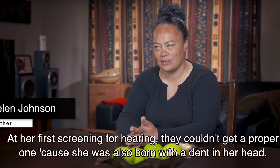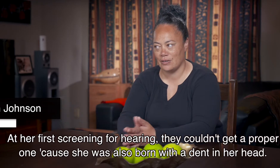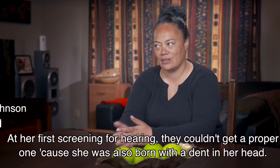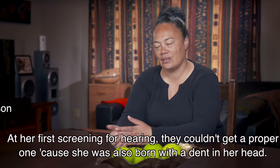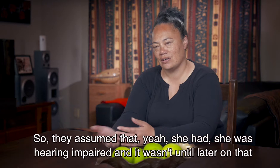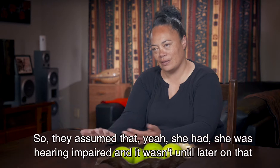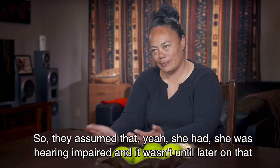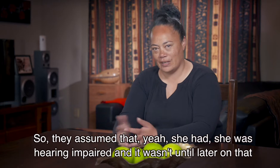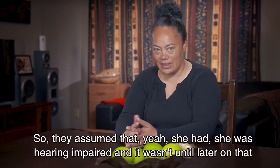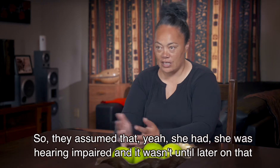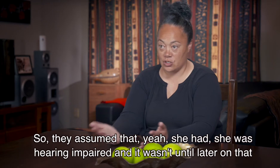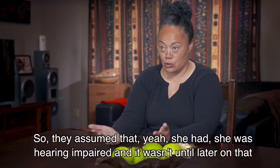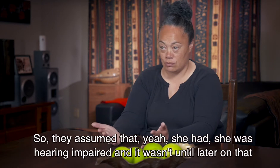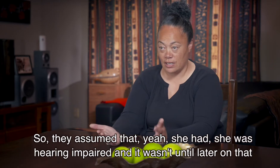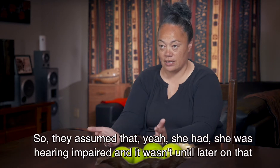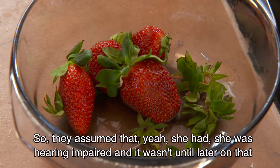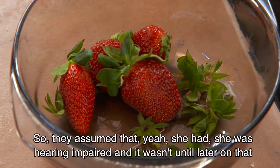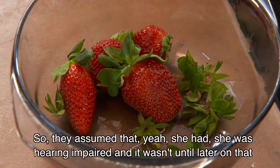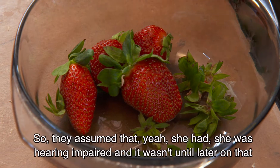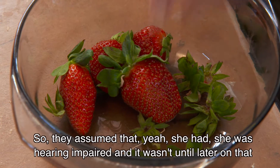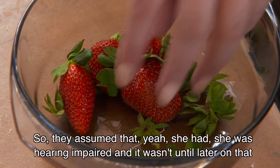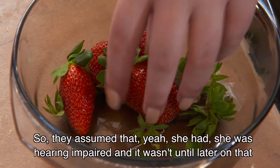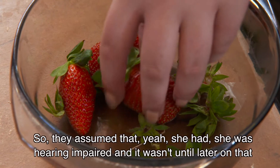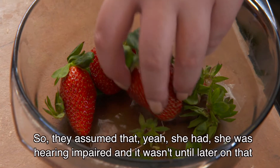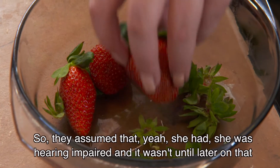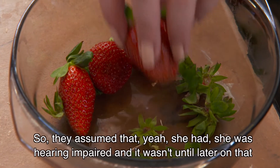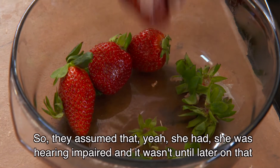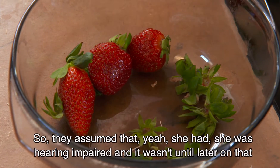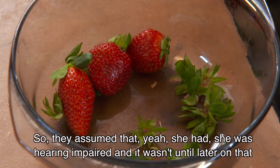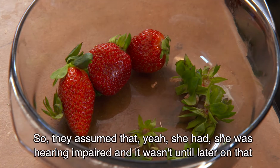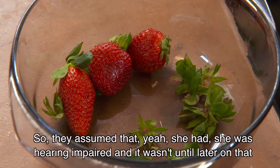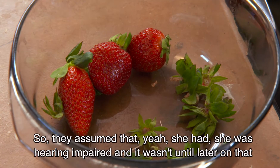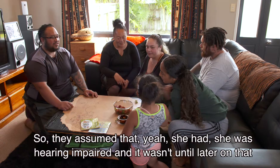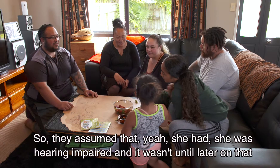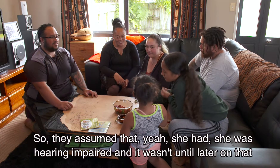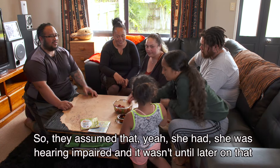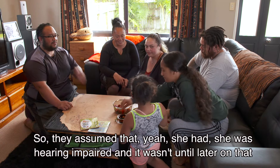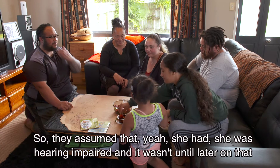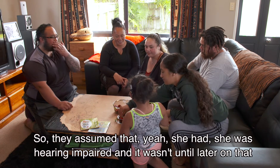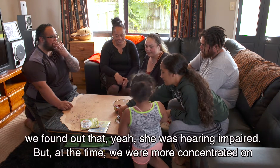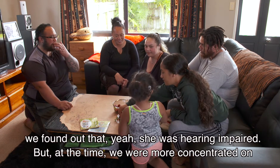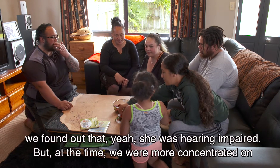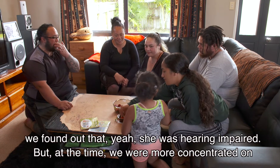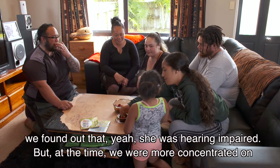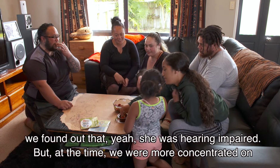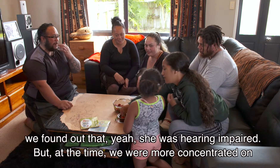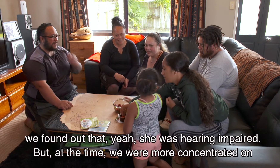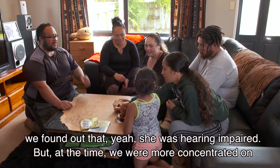so they assumed that, yeah, she was hearing impaired, and it wasn't until later on that we found out that, yeah, she was